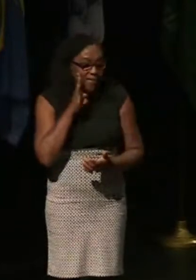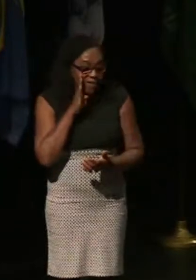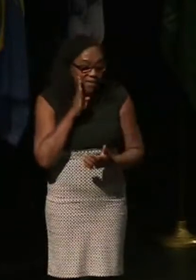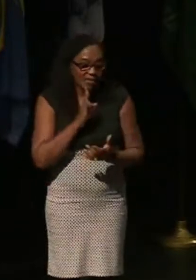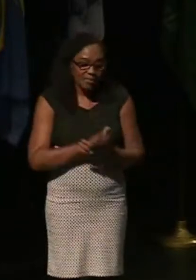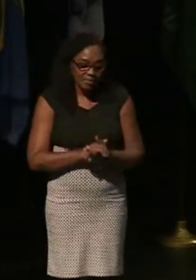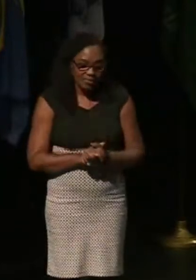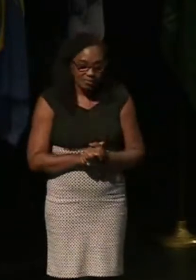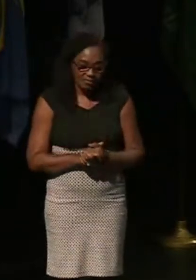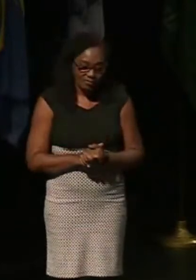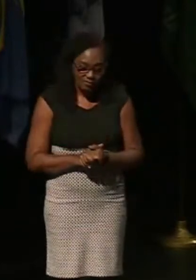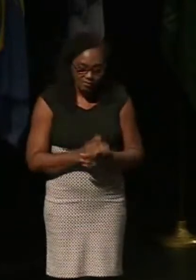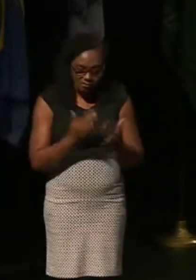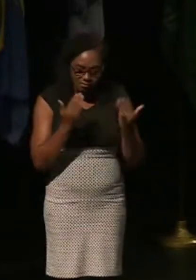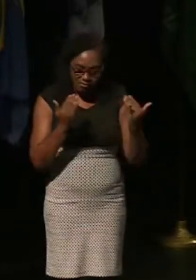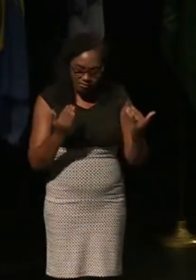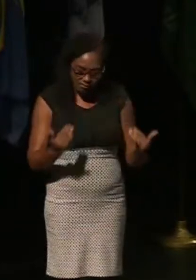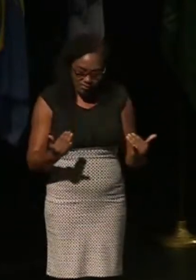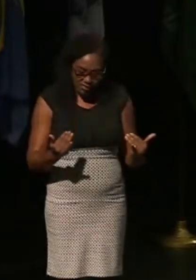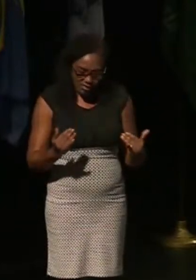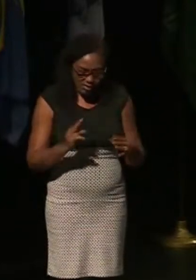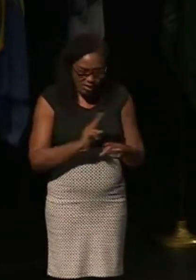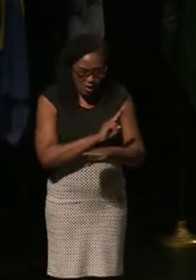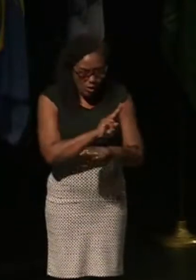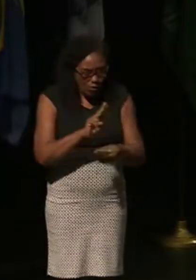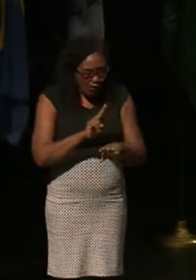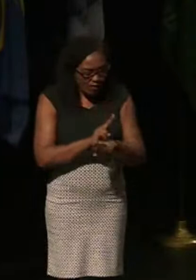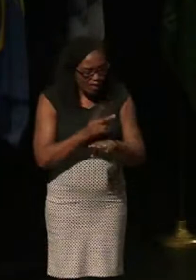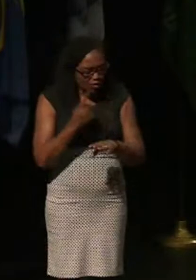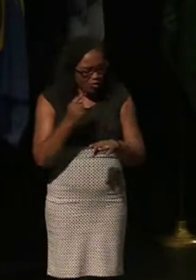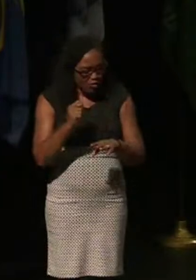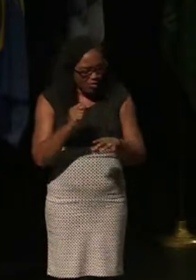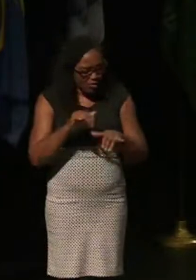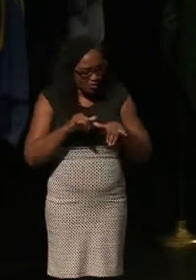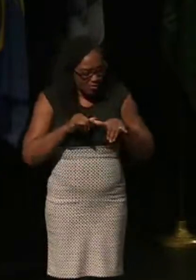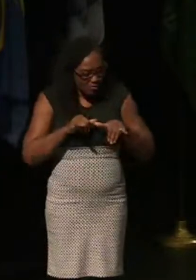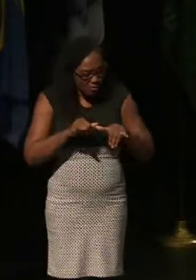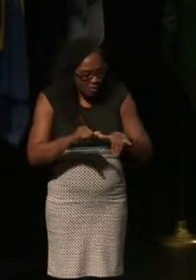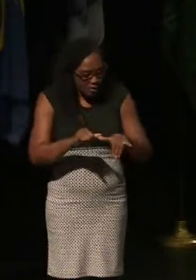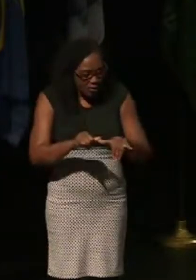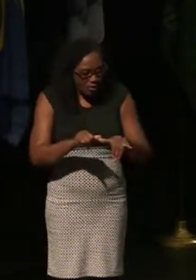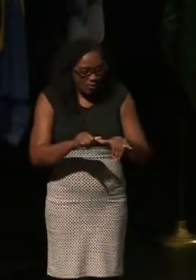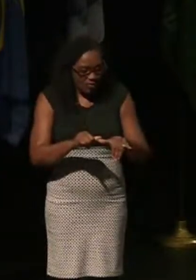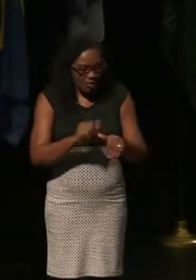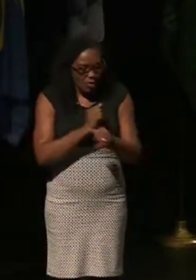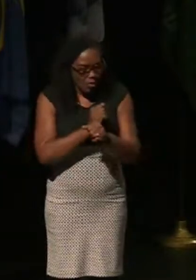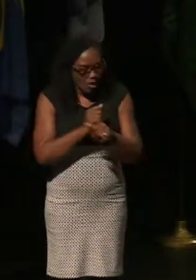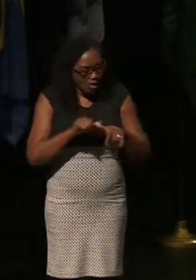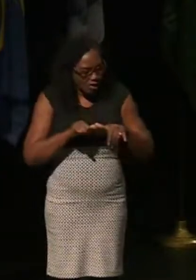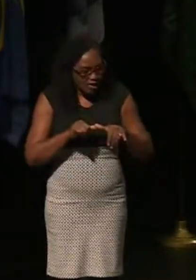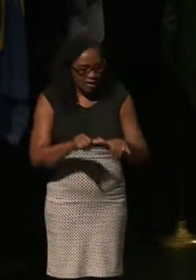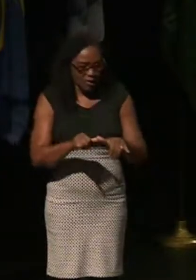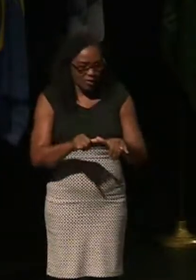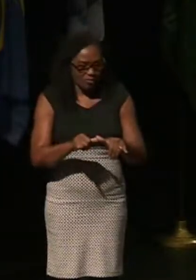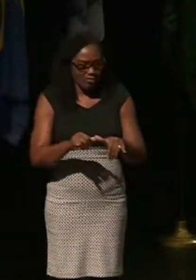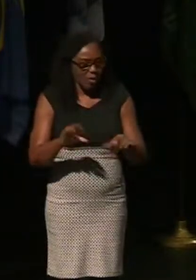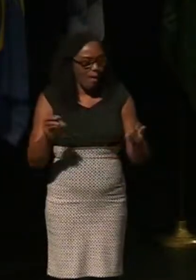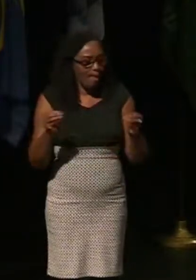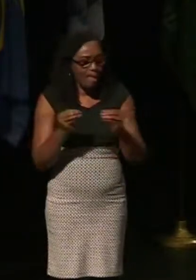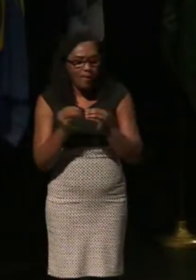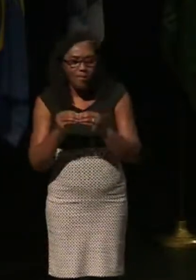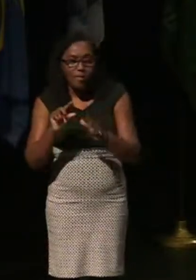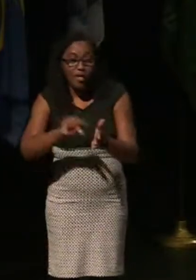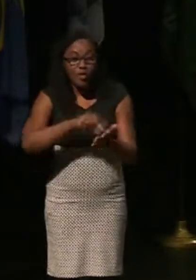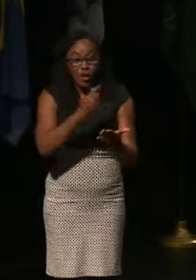change. Today, as the university strides towards proverbial adulthood, it takes its many graduates along with